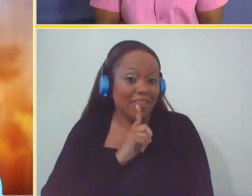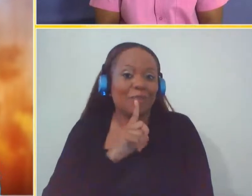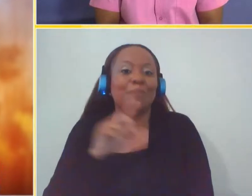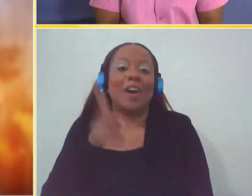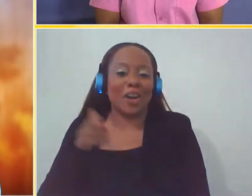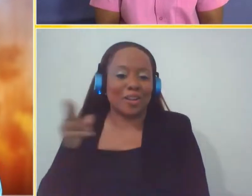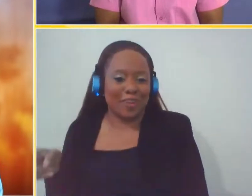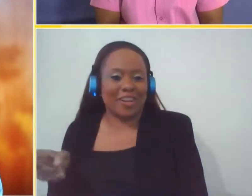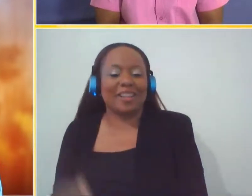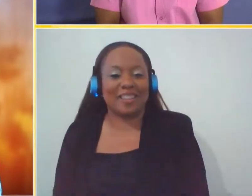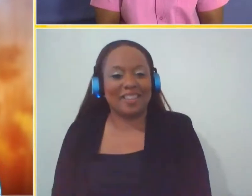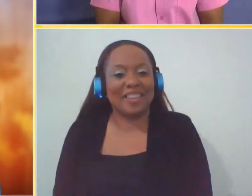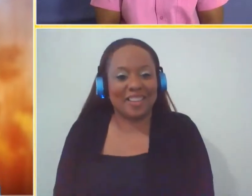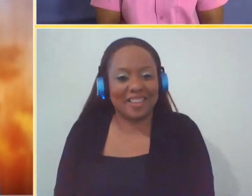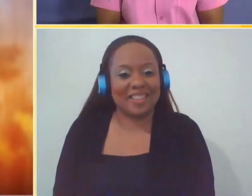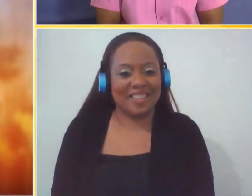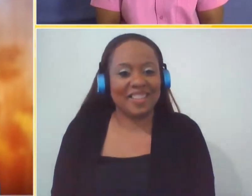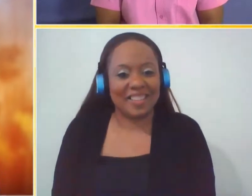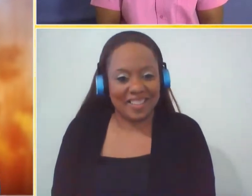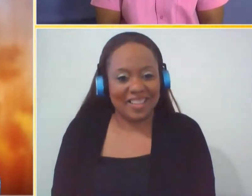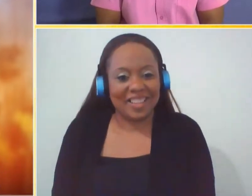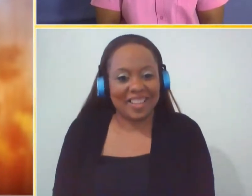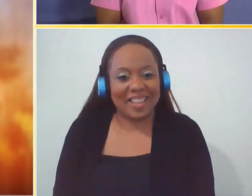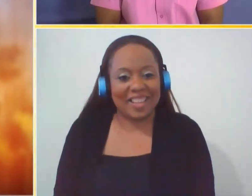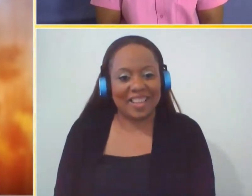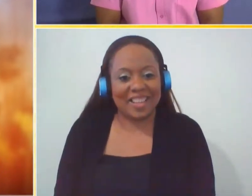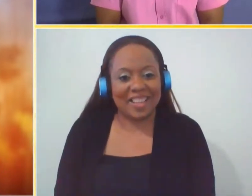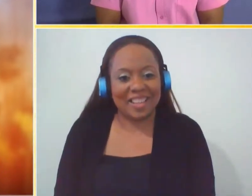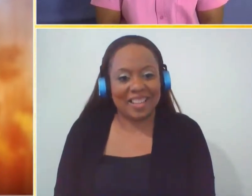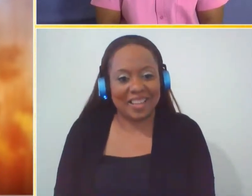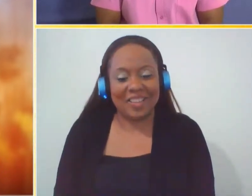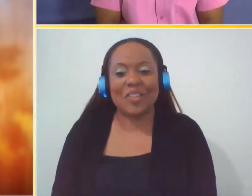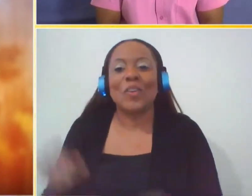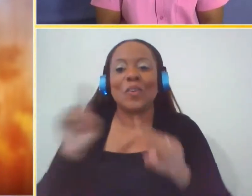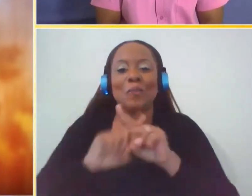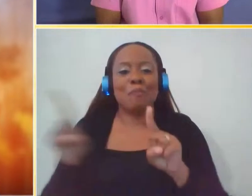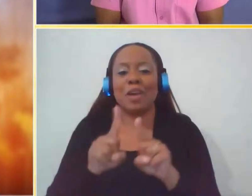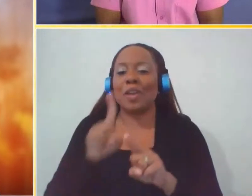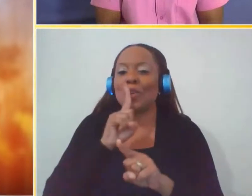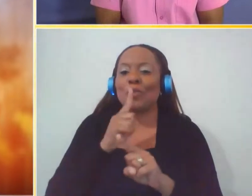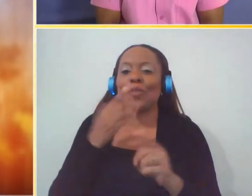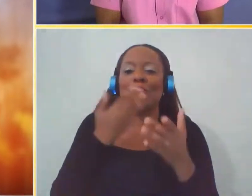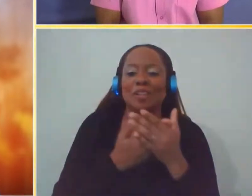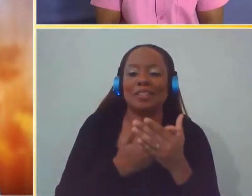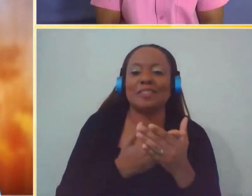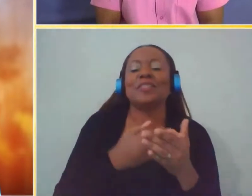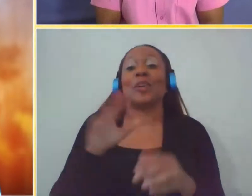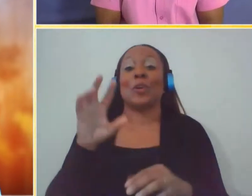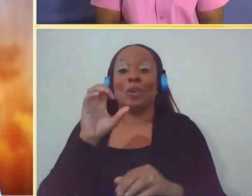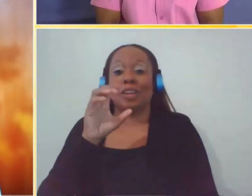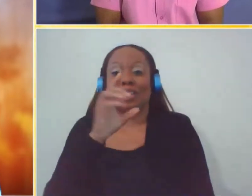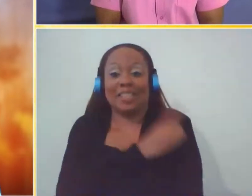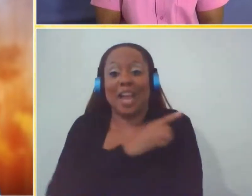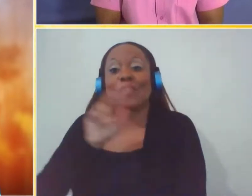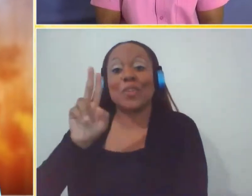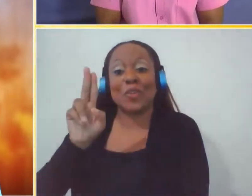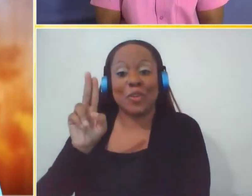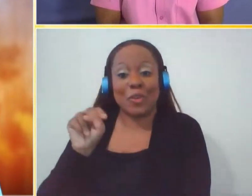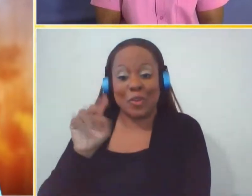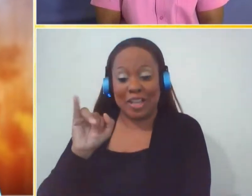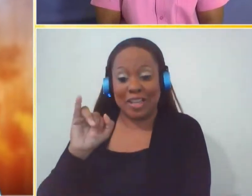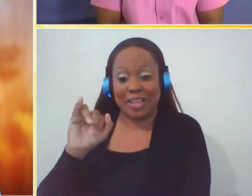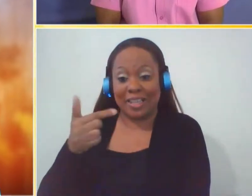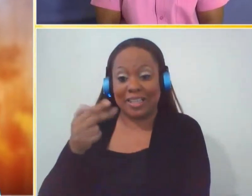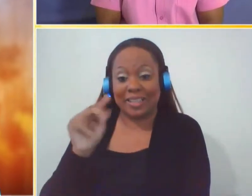deaf, but hard of hearing. All right, but you're doing very well together. So Dario Nightingale, congratulations on everything